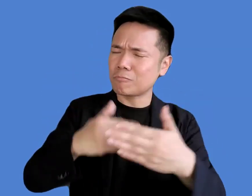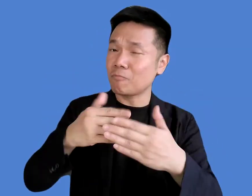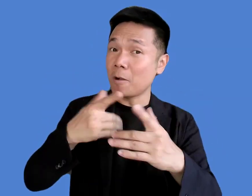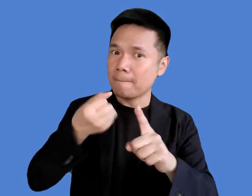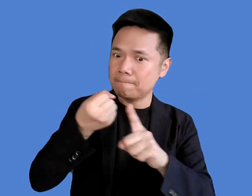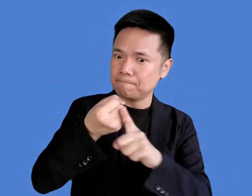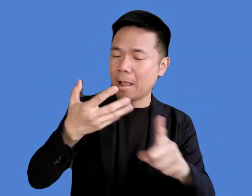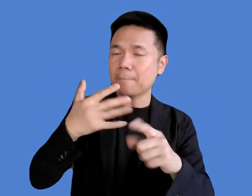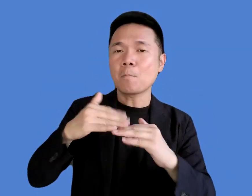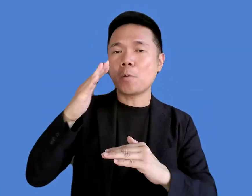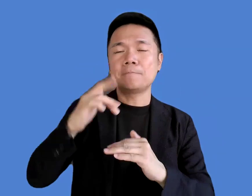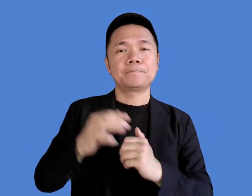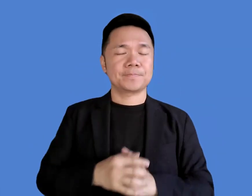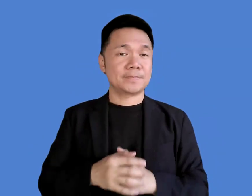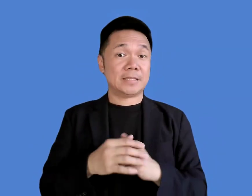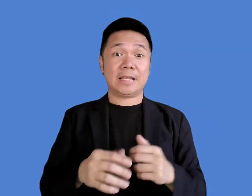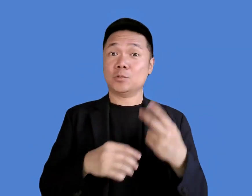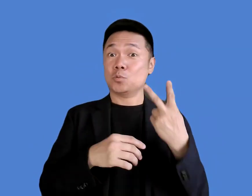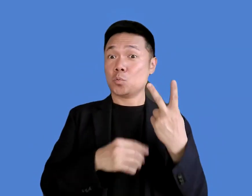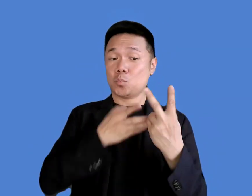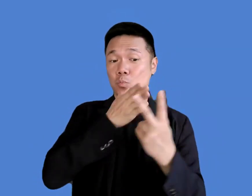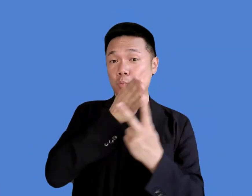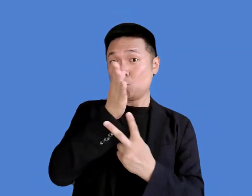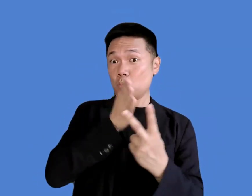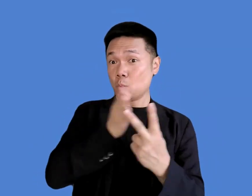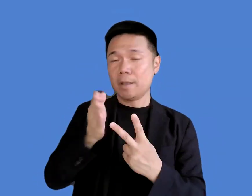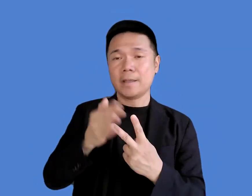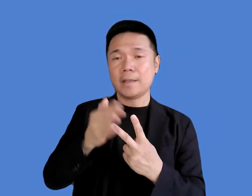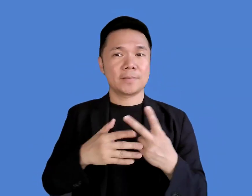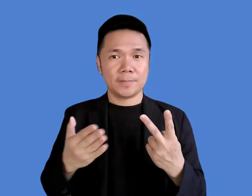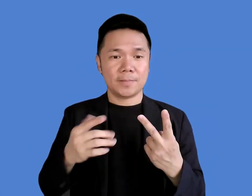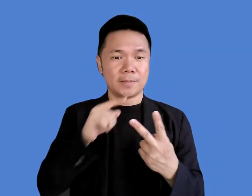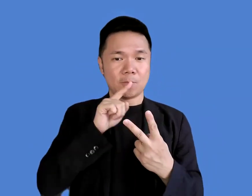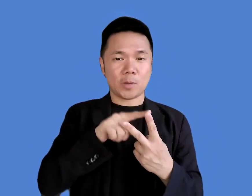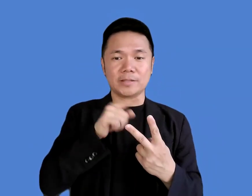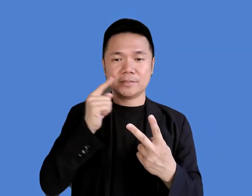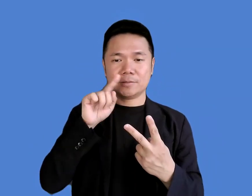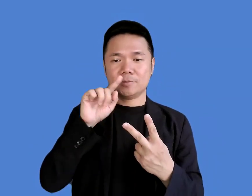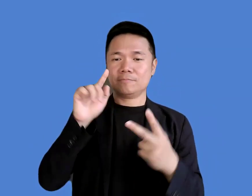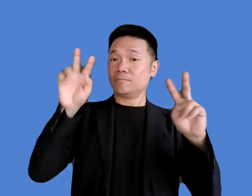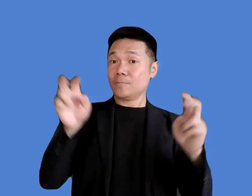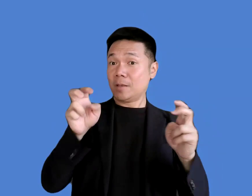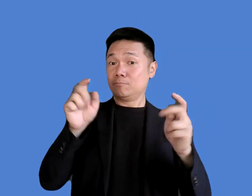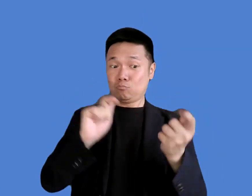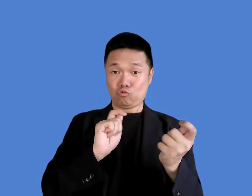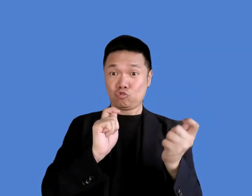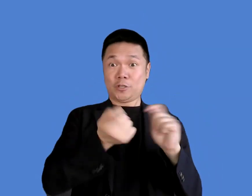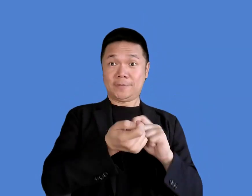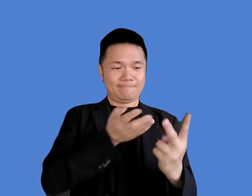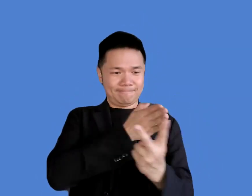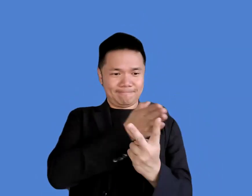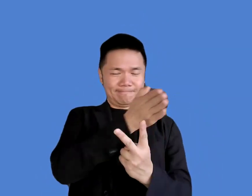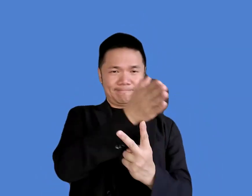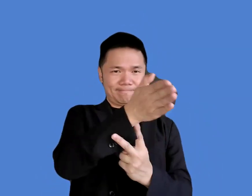2 of the key pathways that we're going to be using to do this, these change pathways, are really through